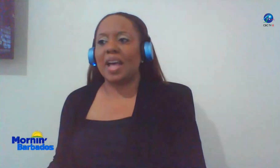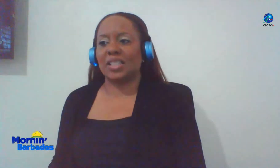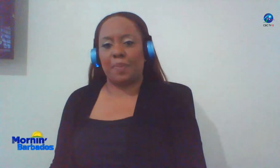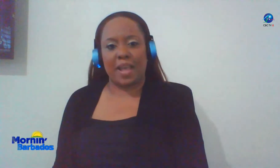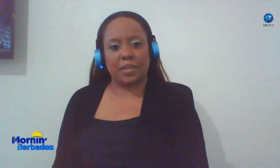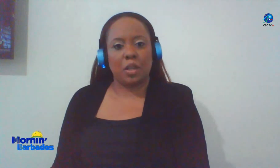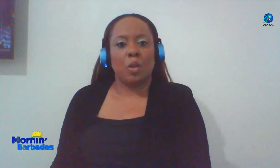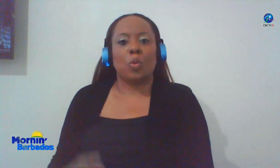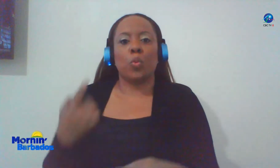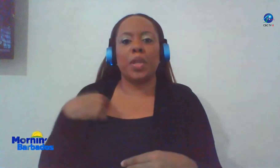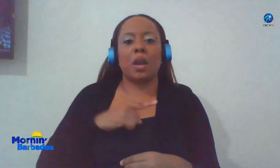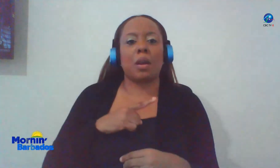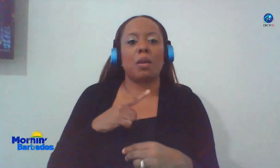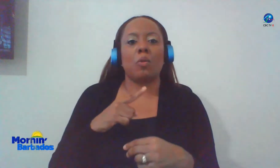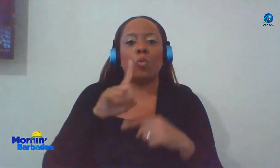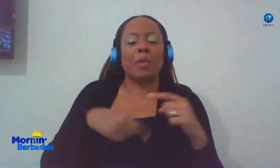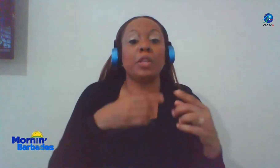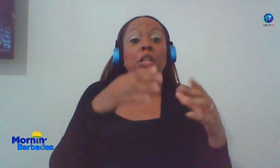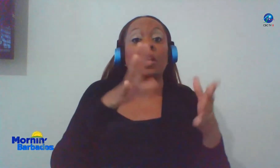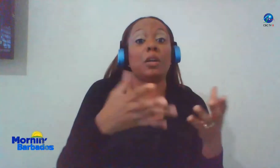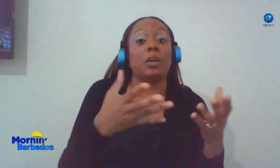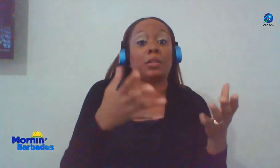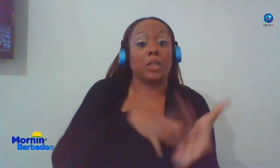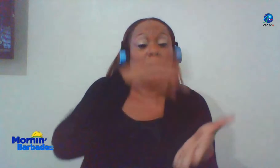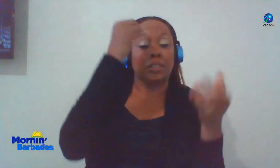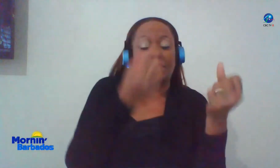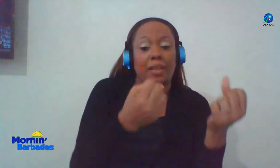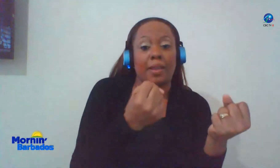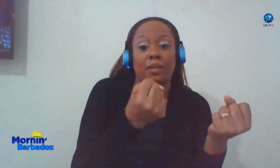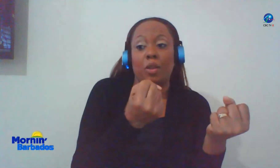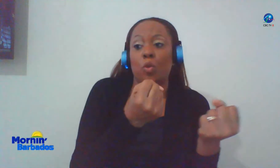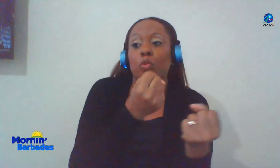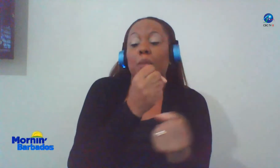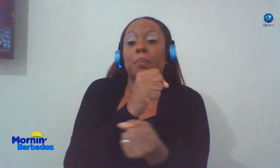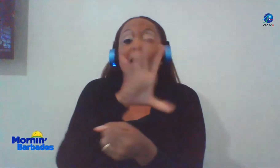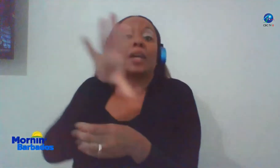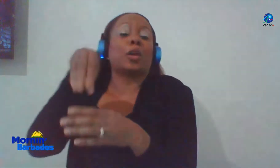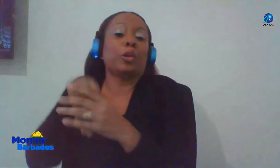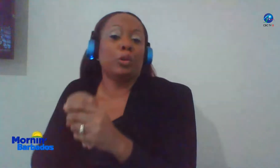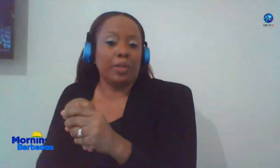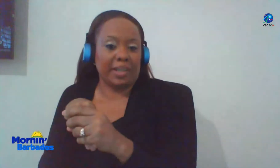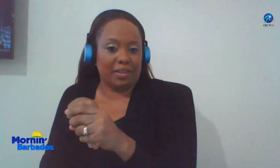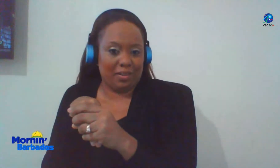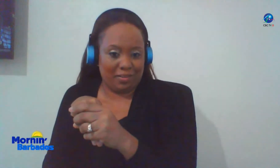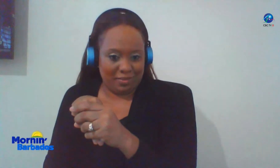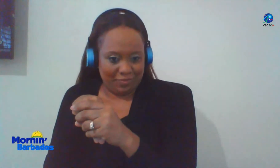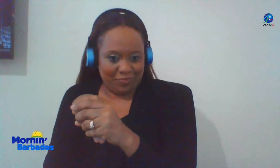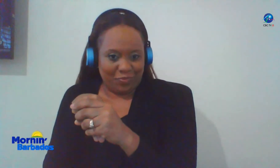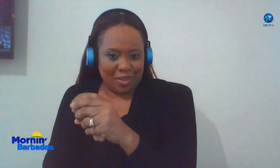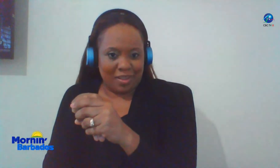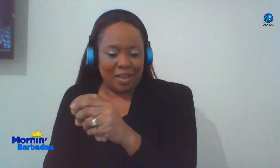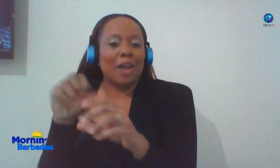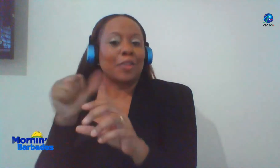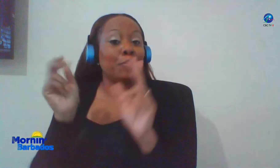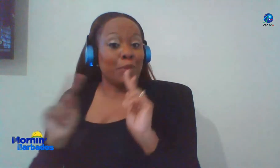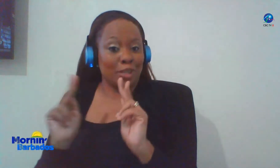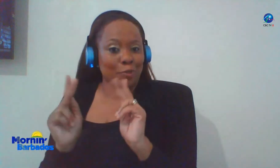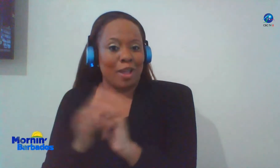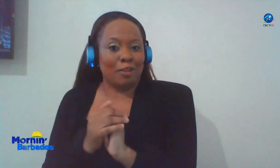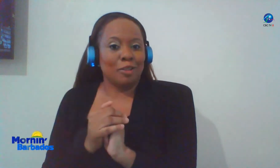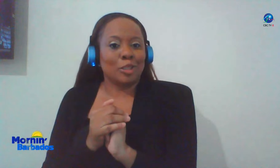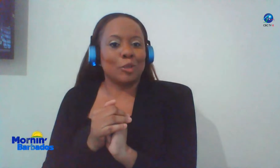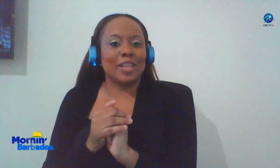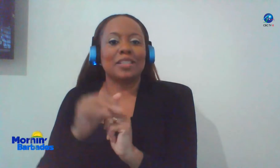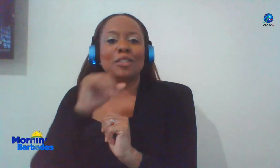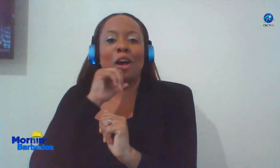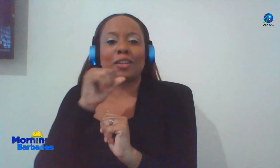it's a human aspect. When we learn to sign, we are including other people